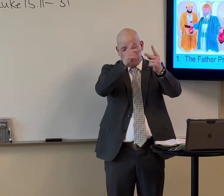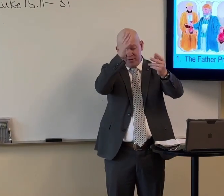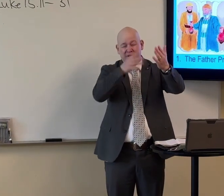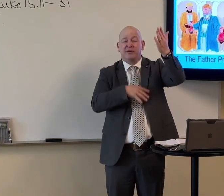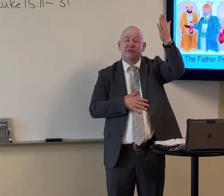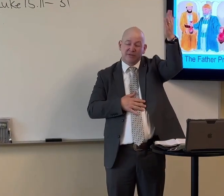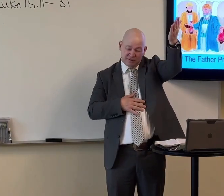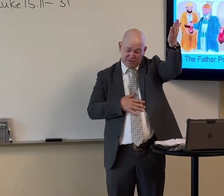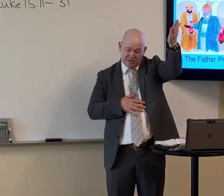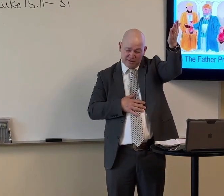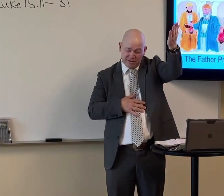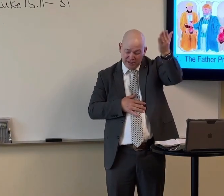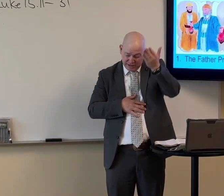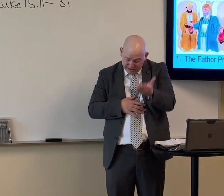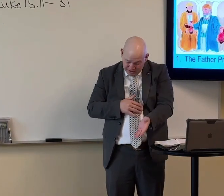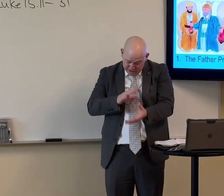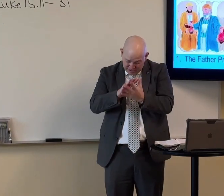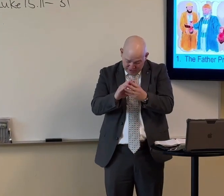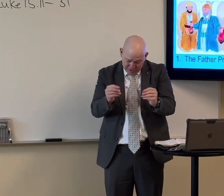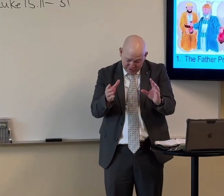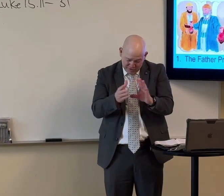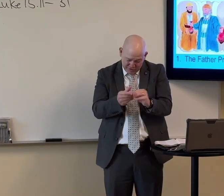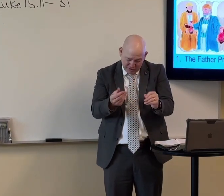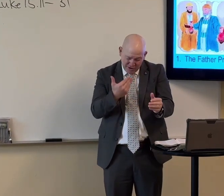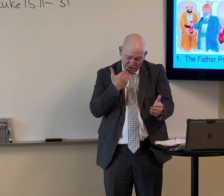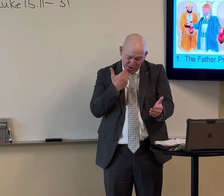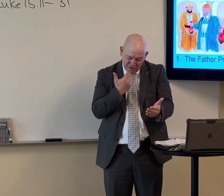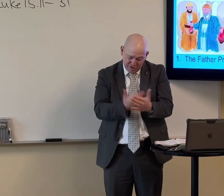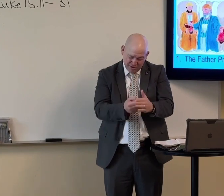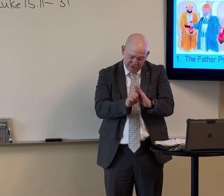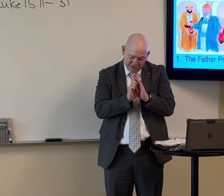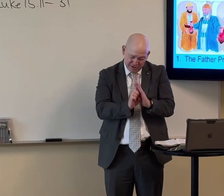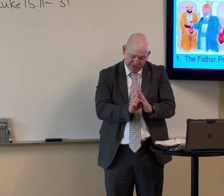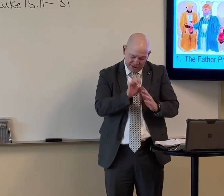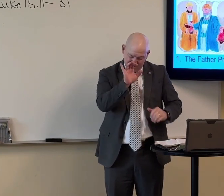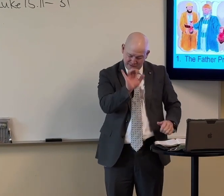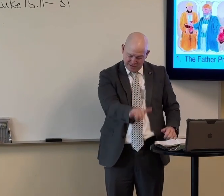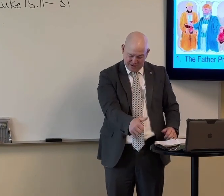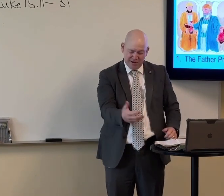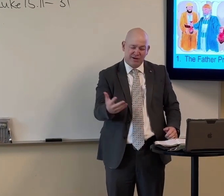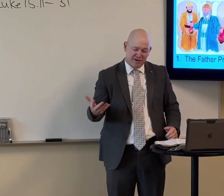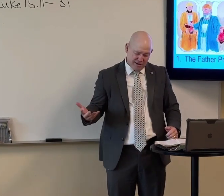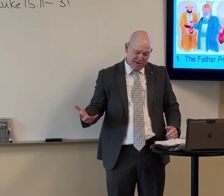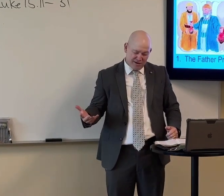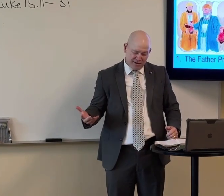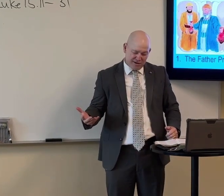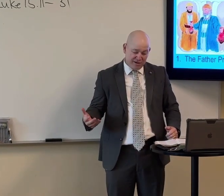You are the perfect father, the best father. And this story is such a good example of that.